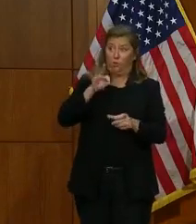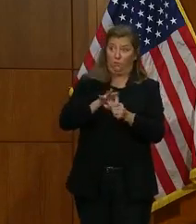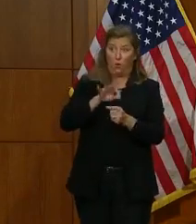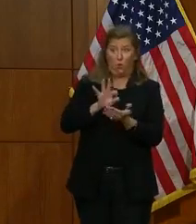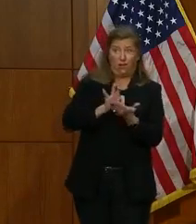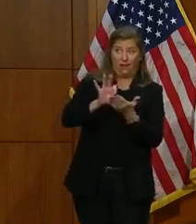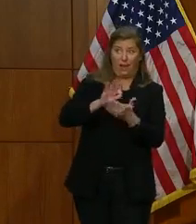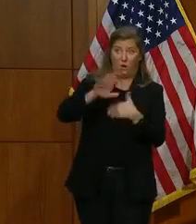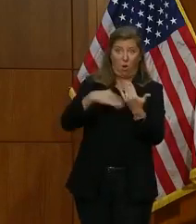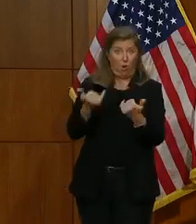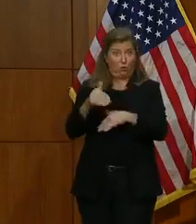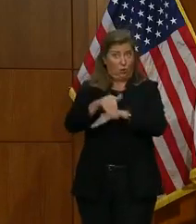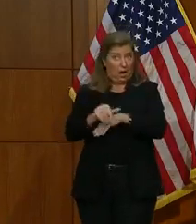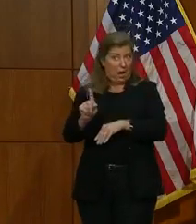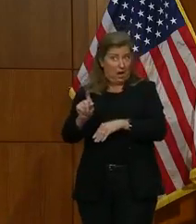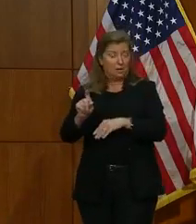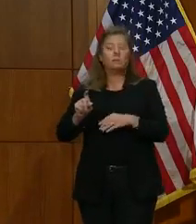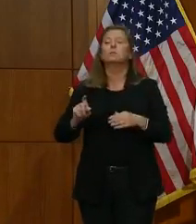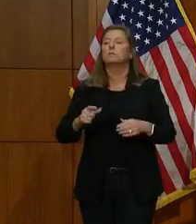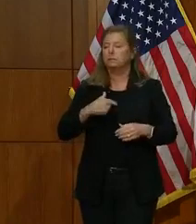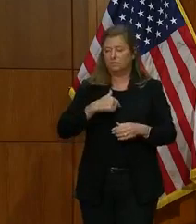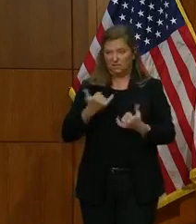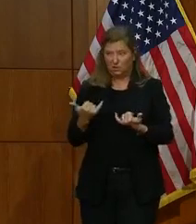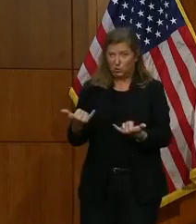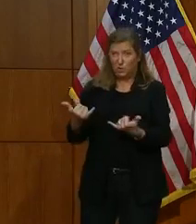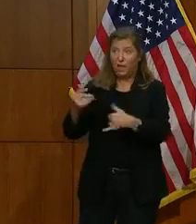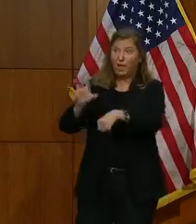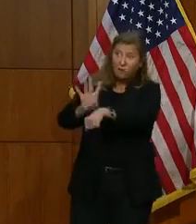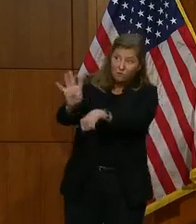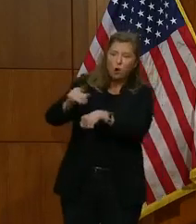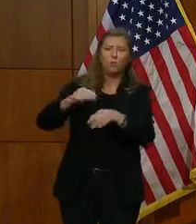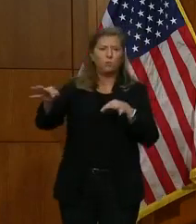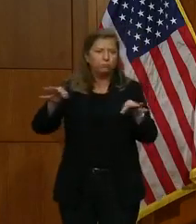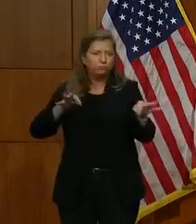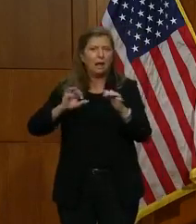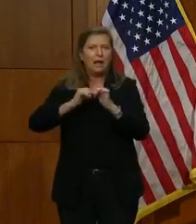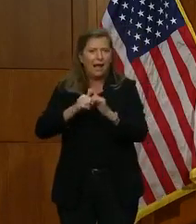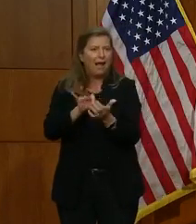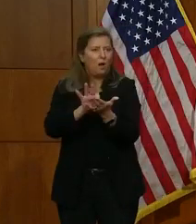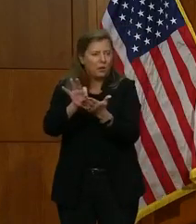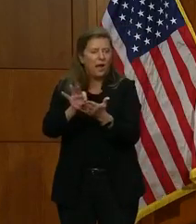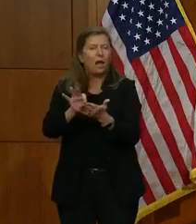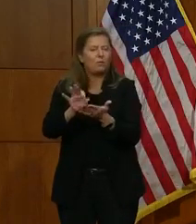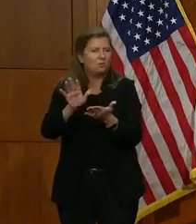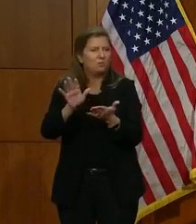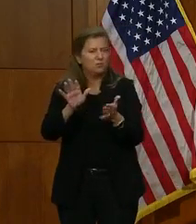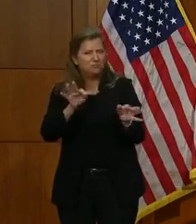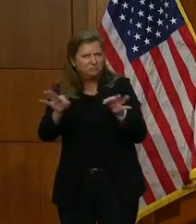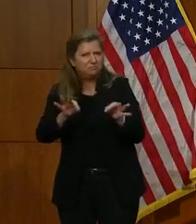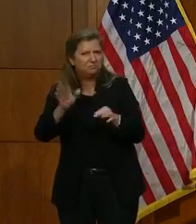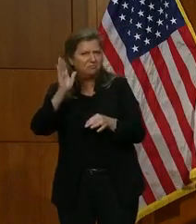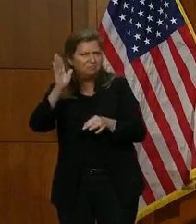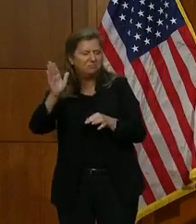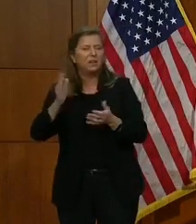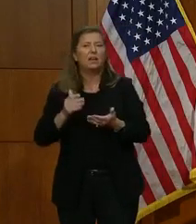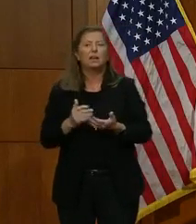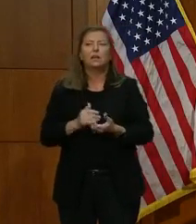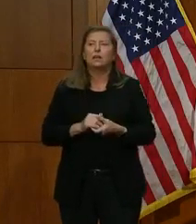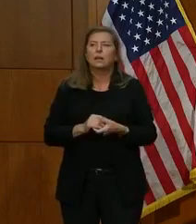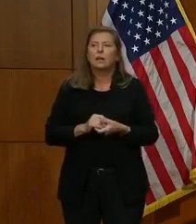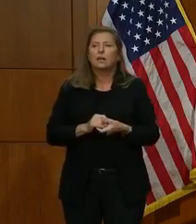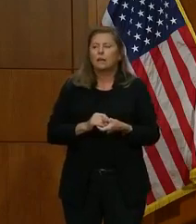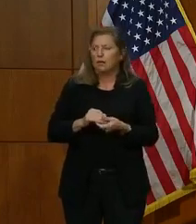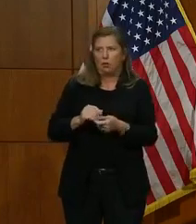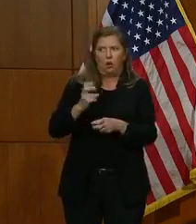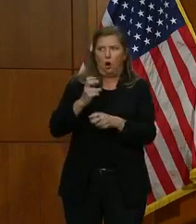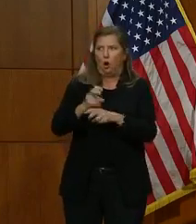I'm going to go over the process for results at 4 p.m. and talk about that and have a little better sense. I think it's a